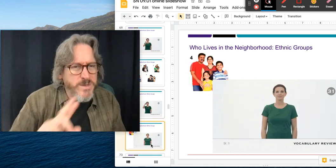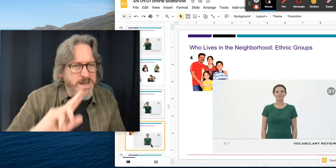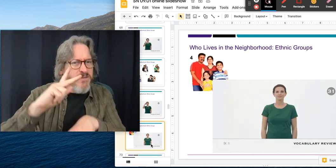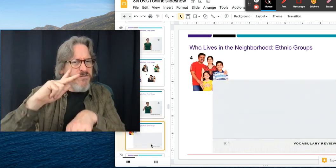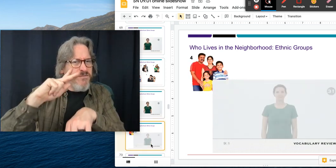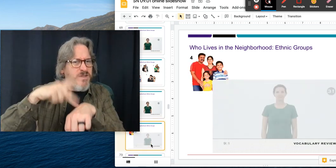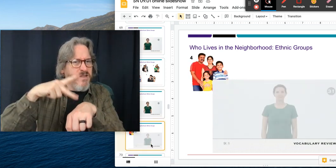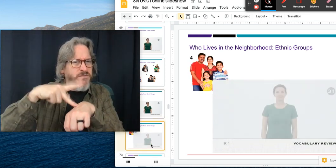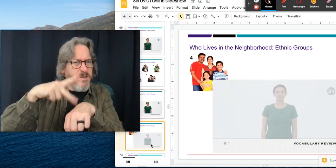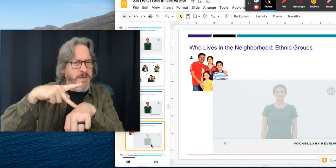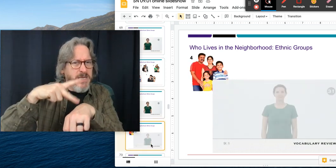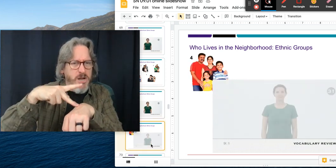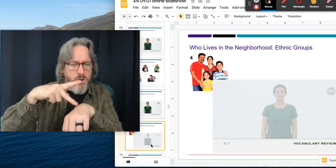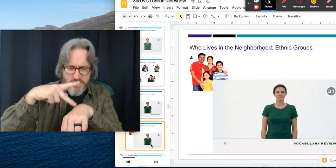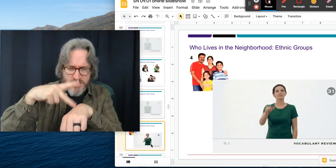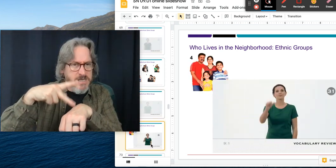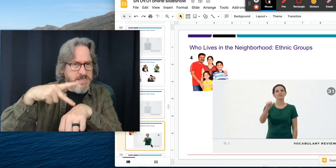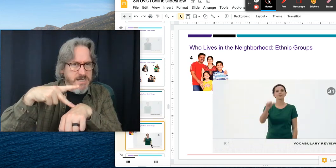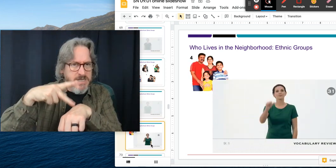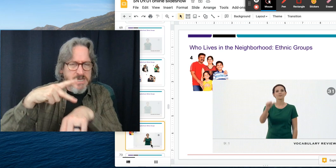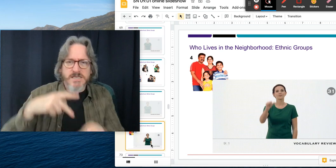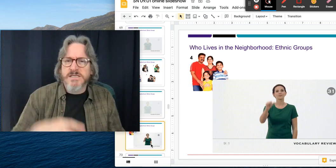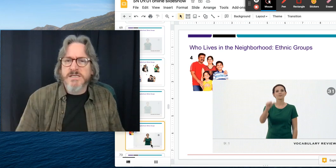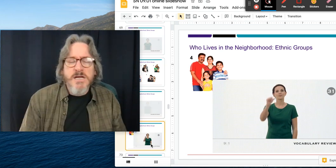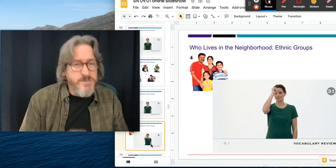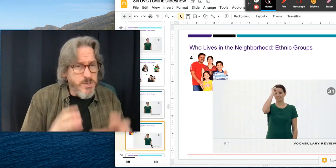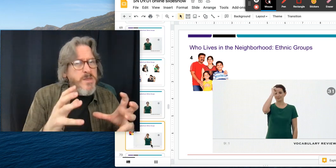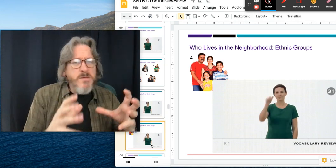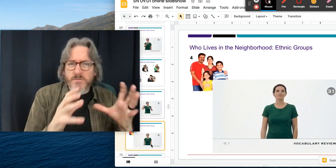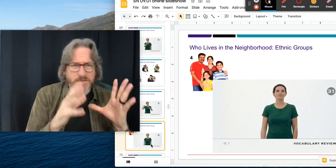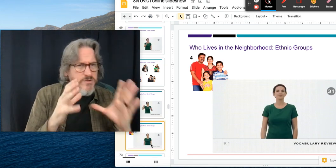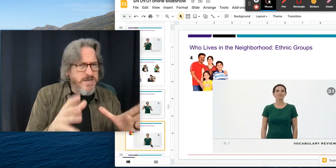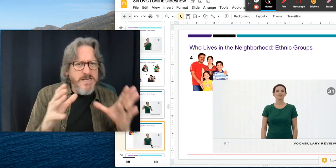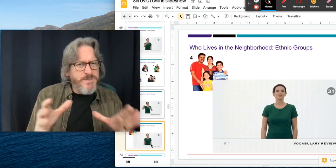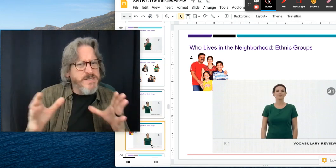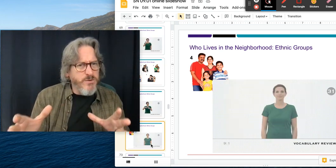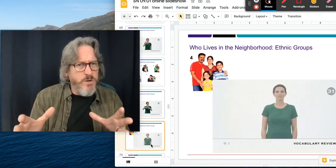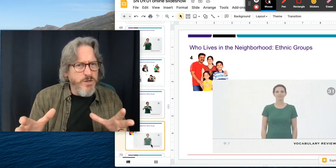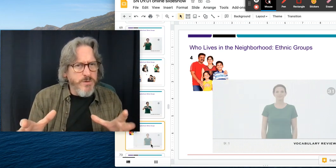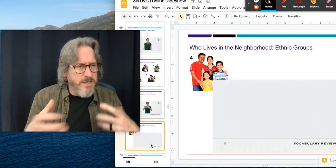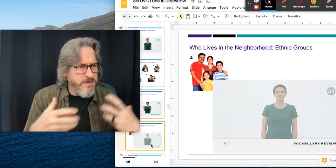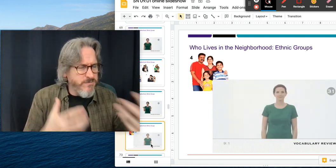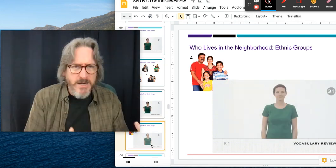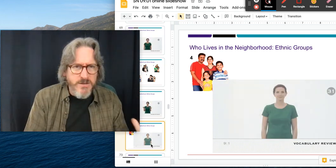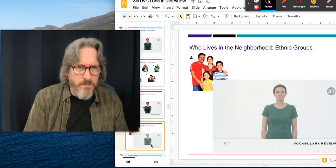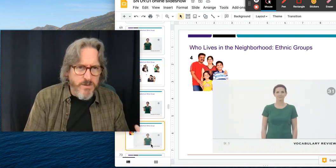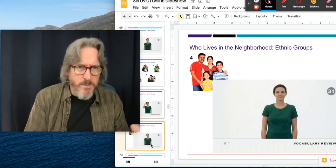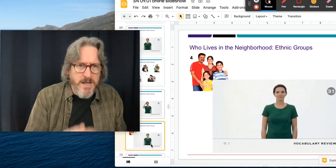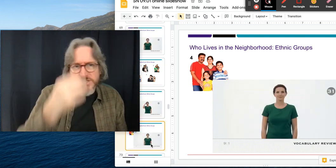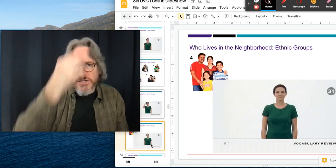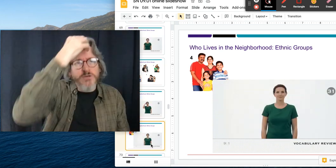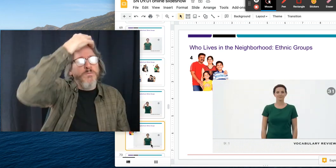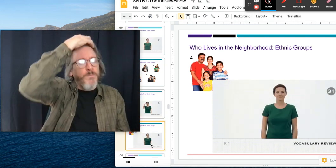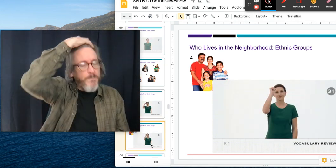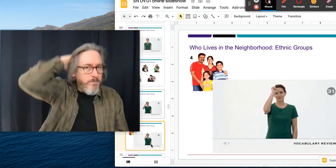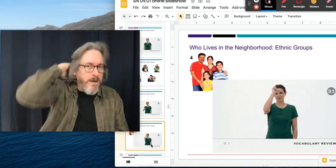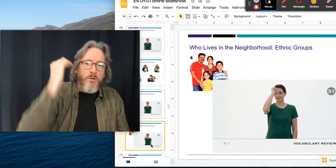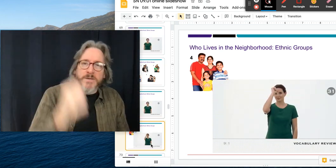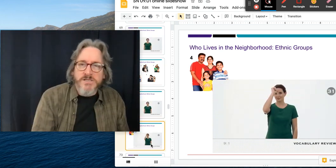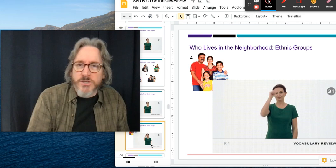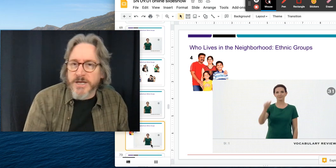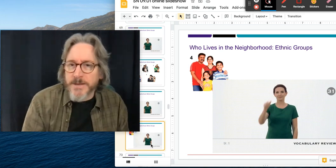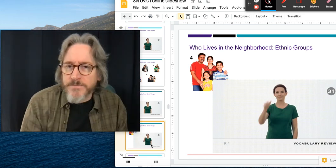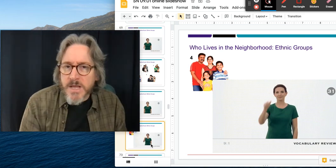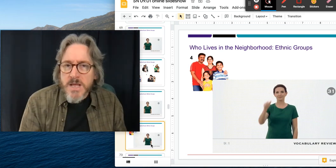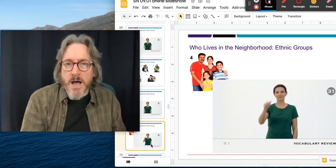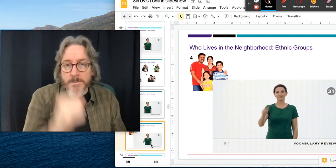And there are other, I think Filipino, I think, is this. So if there's any specific one you need to find that applies to you, by all